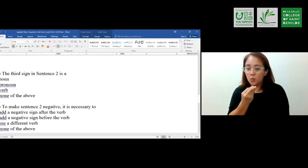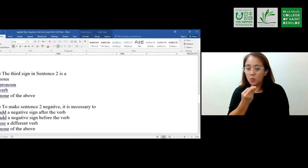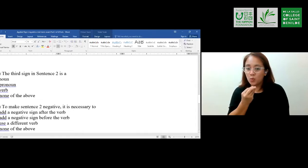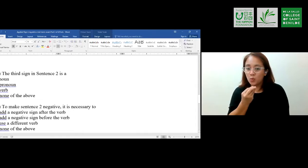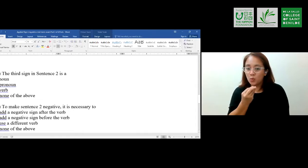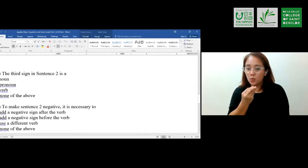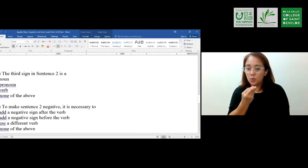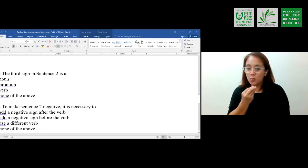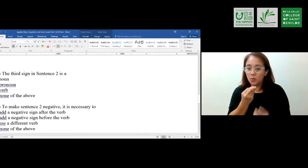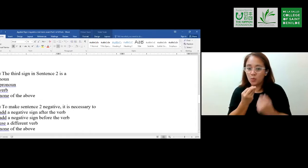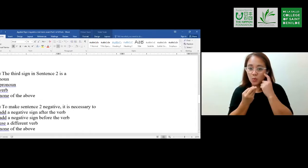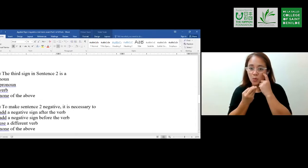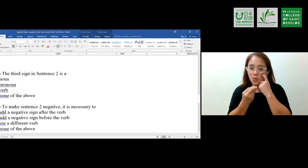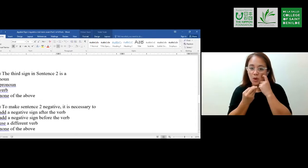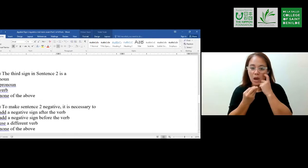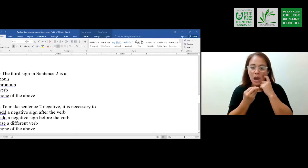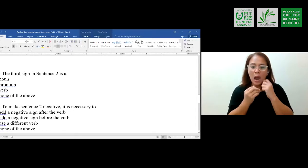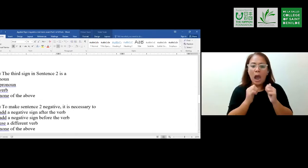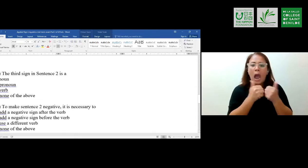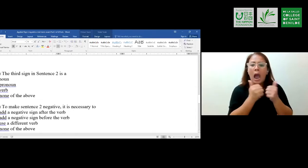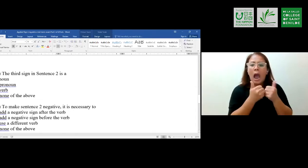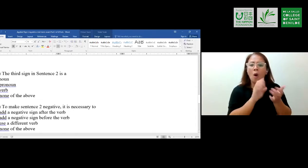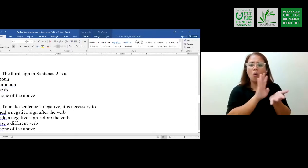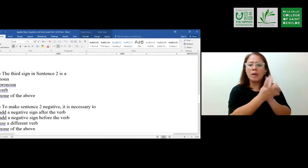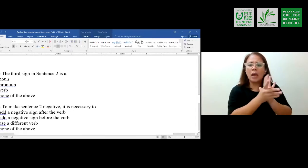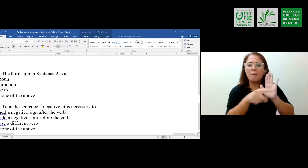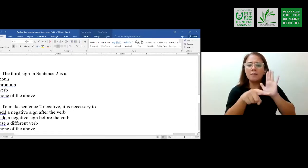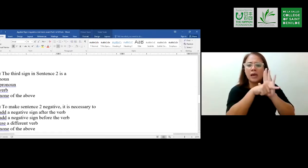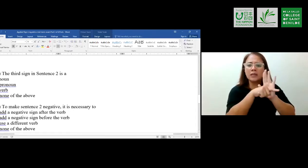then how would you make that sentence negative?